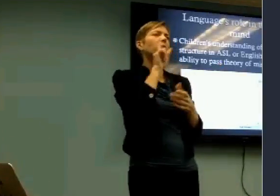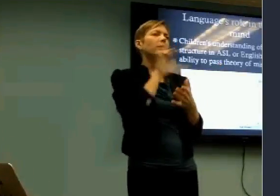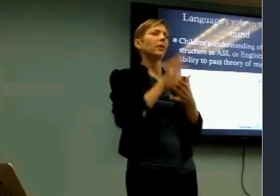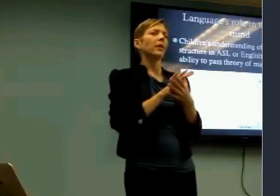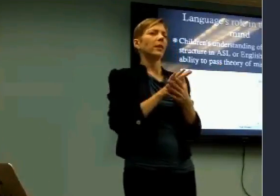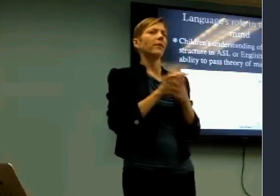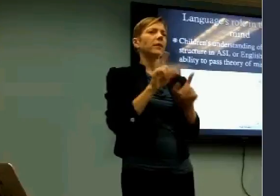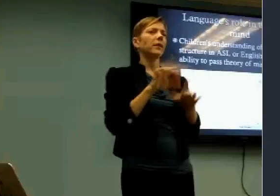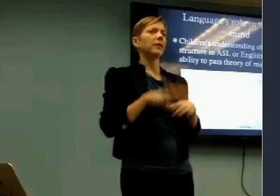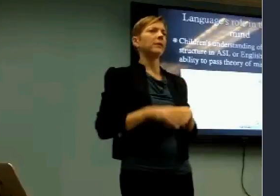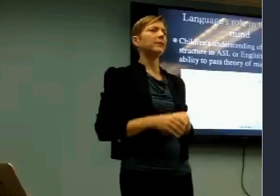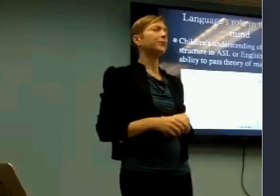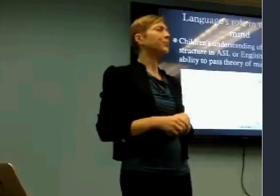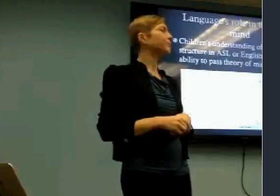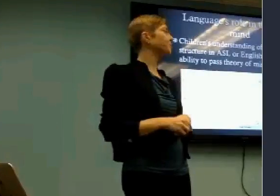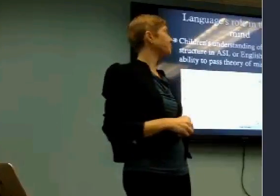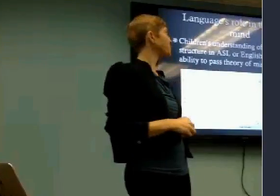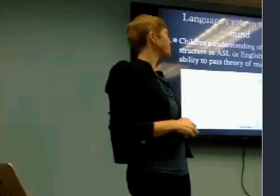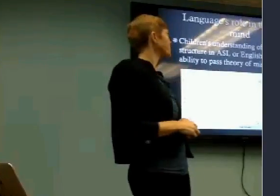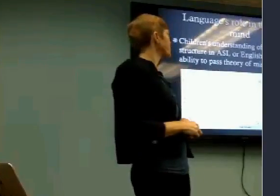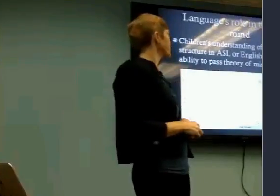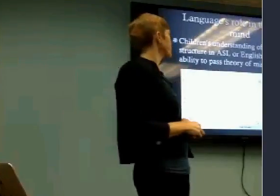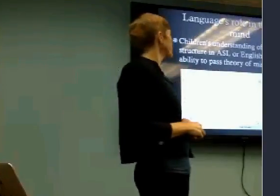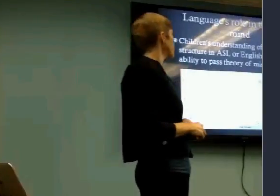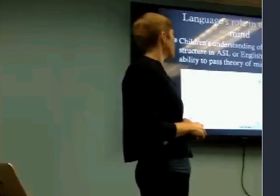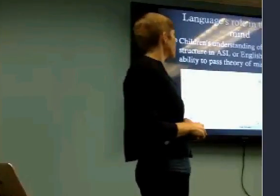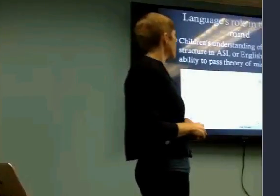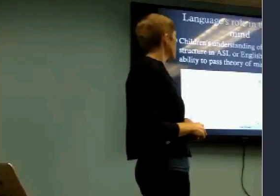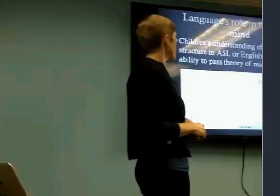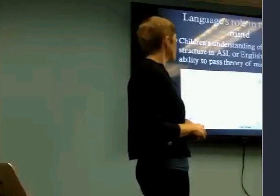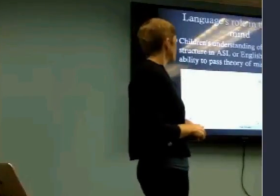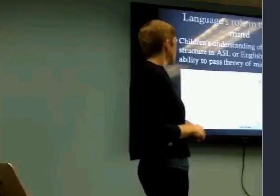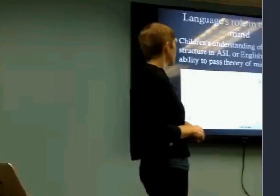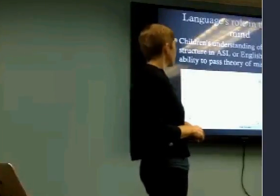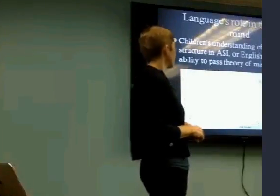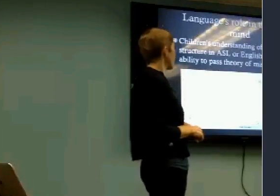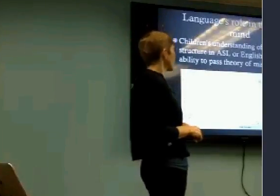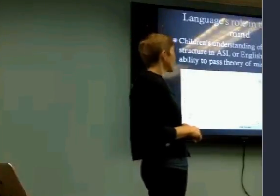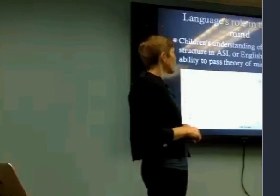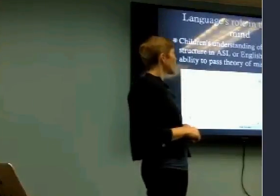mind tasks, and specifically false belief tasks.